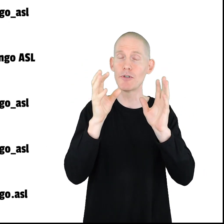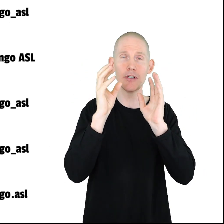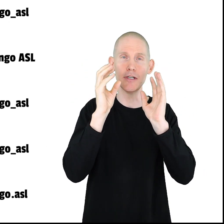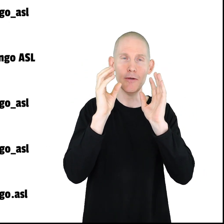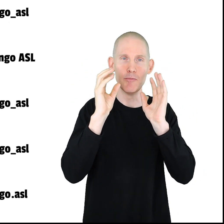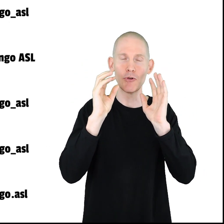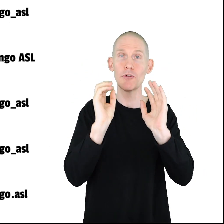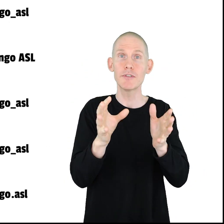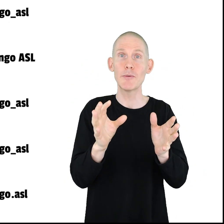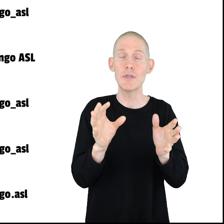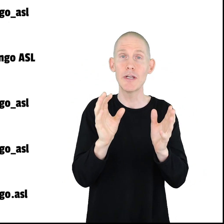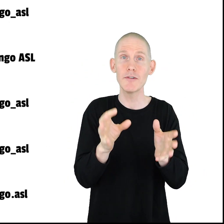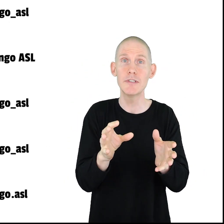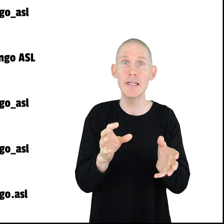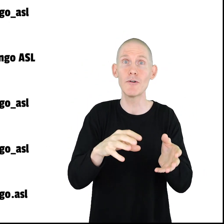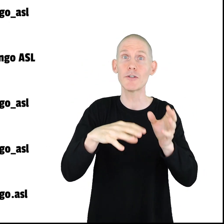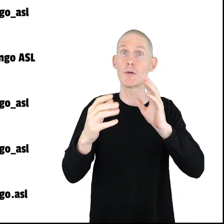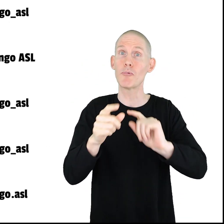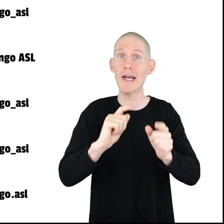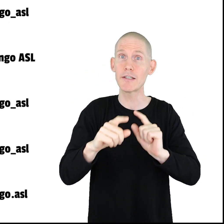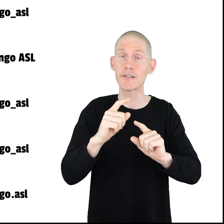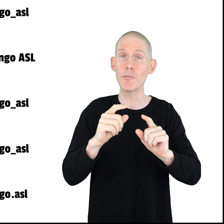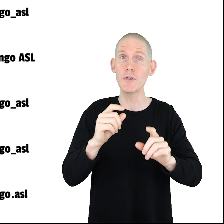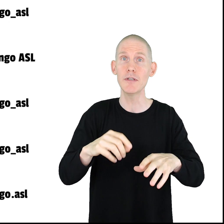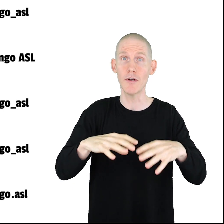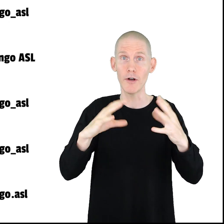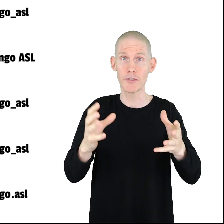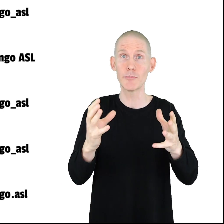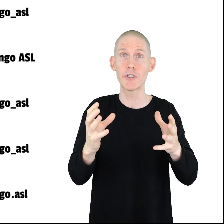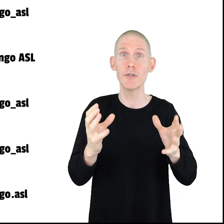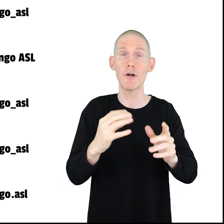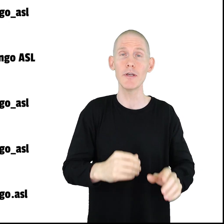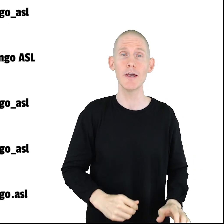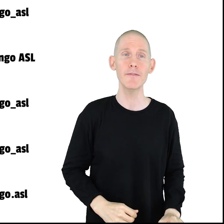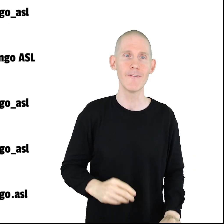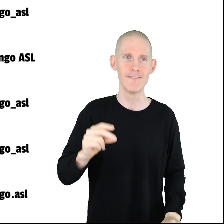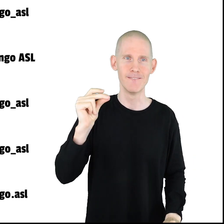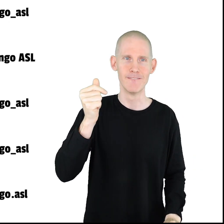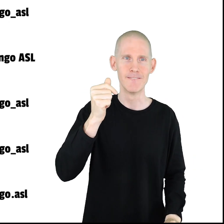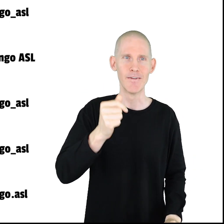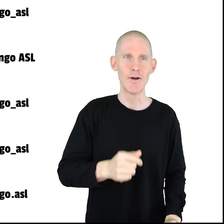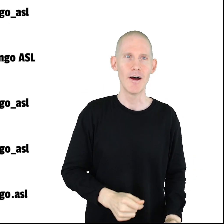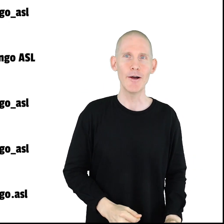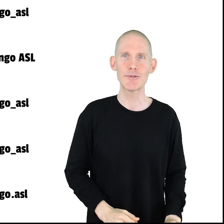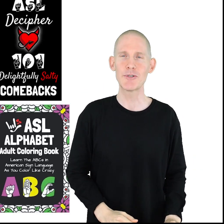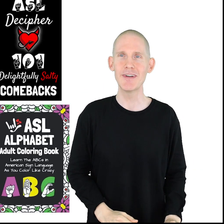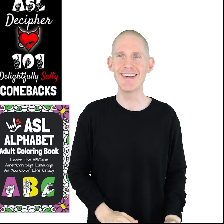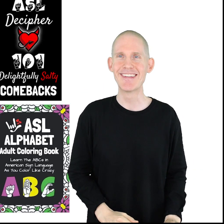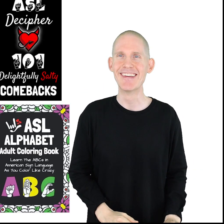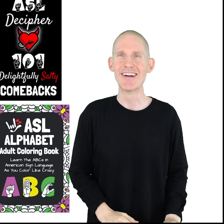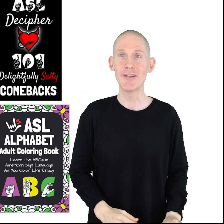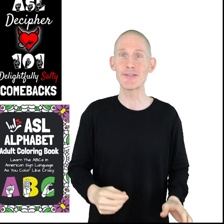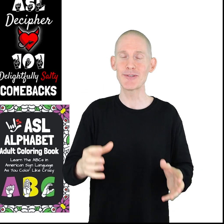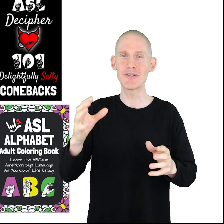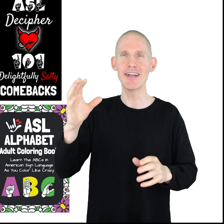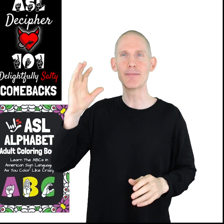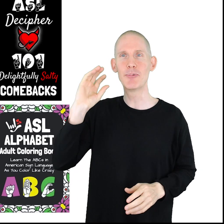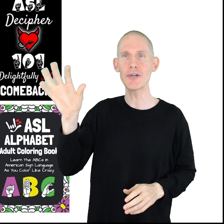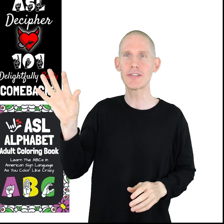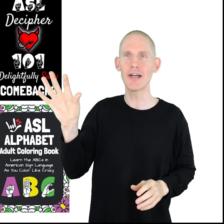You're gonna, you'll learn something guaranteed or else you'll practice something, some skill you already have. I also create, we also create books, sign